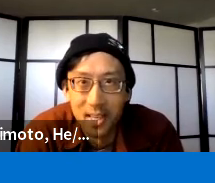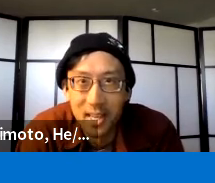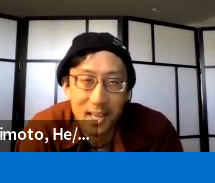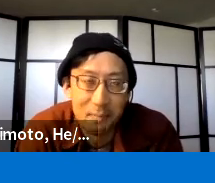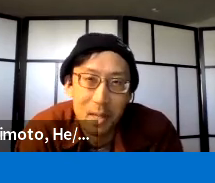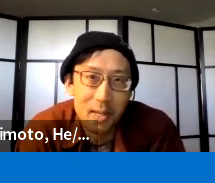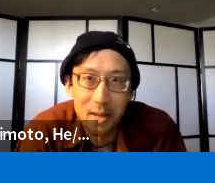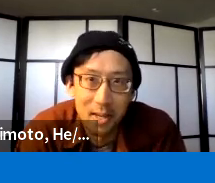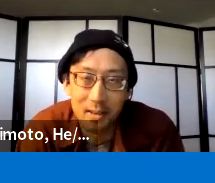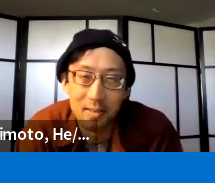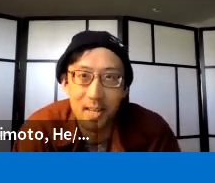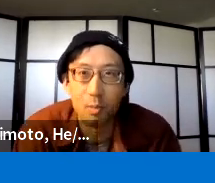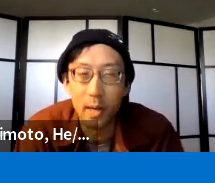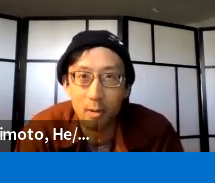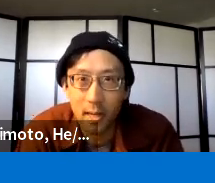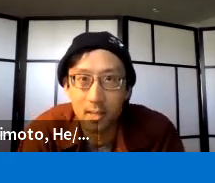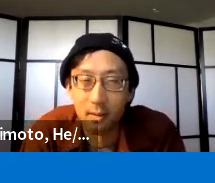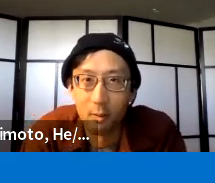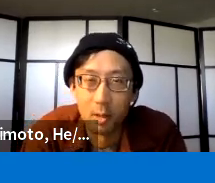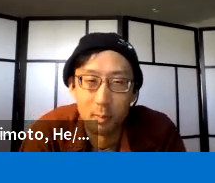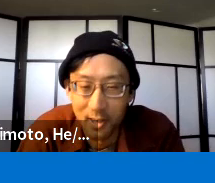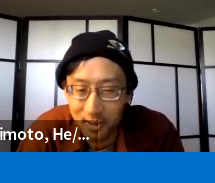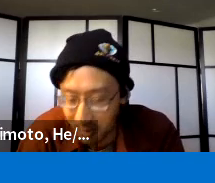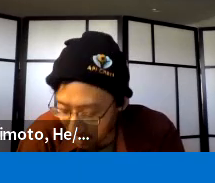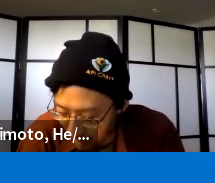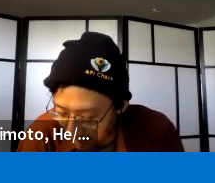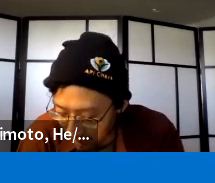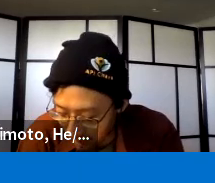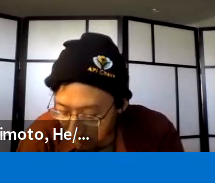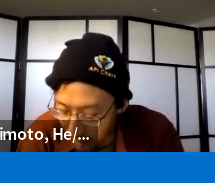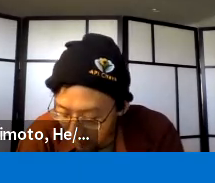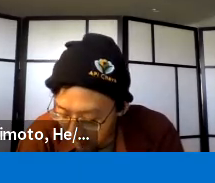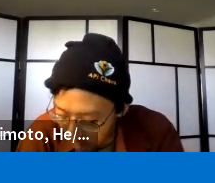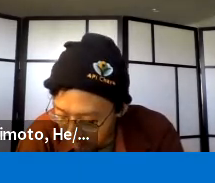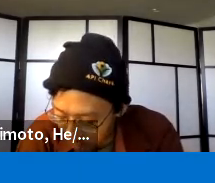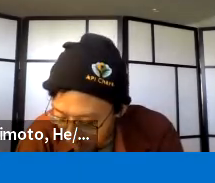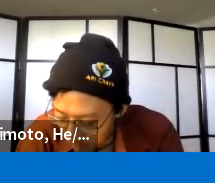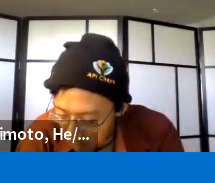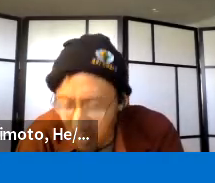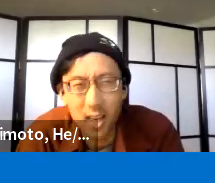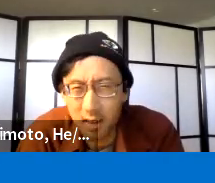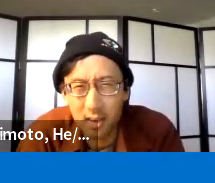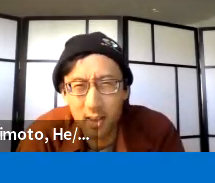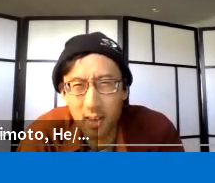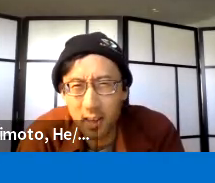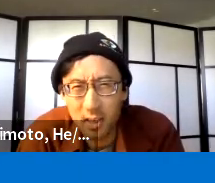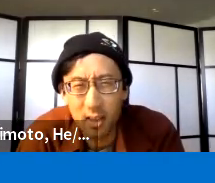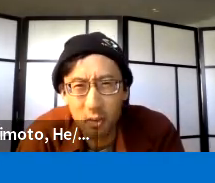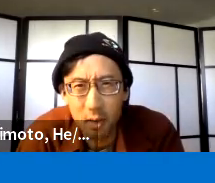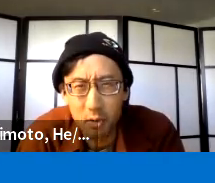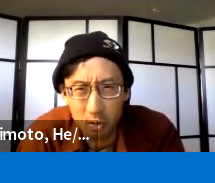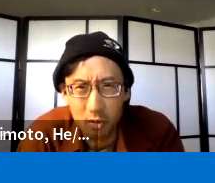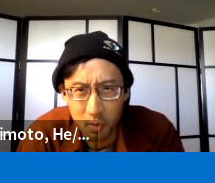point, maybe not as regularly as a first responder. So that's just something I'm thinking of. And at